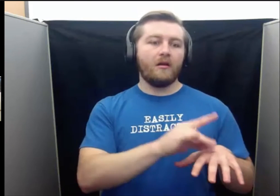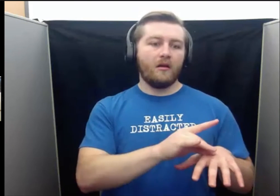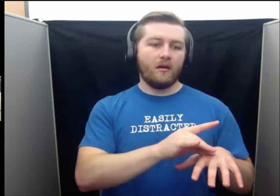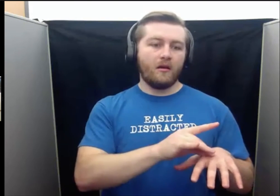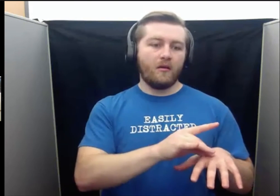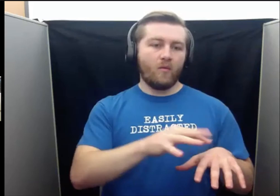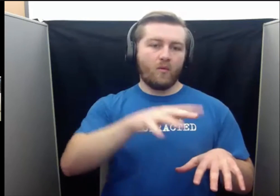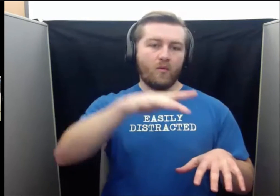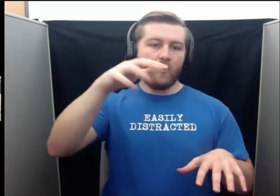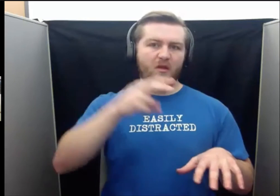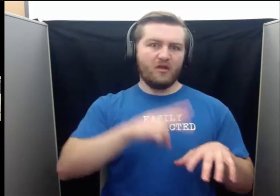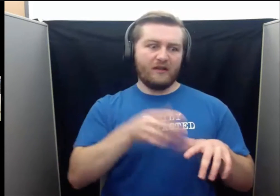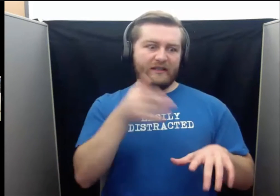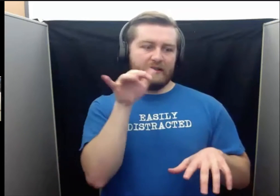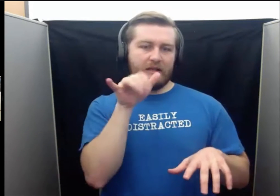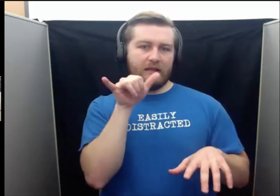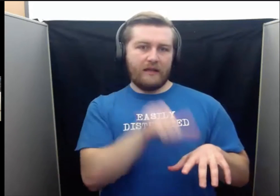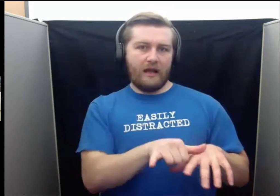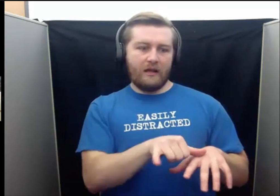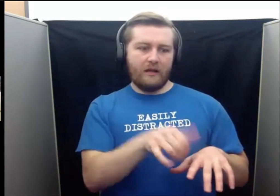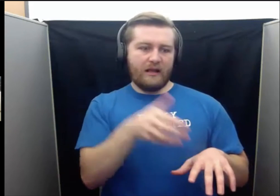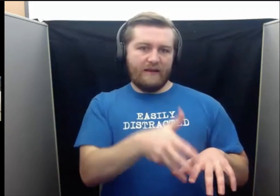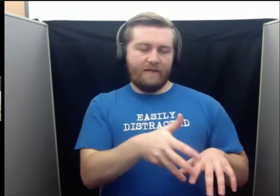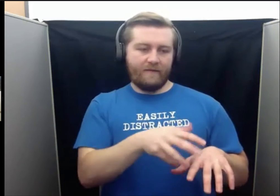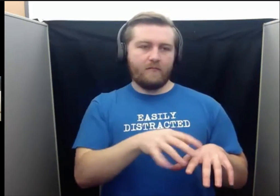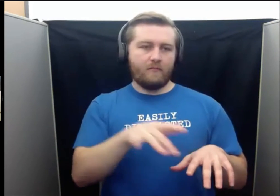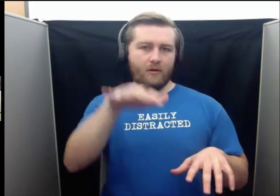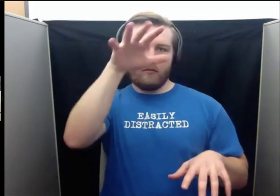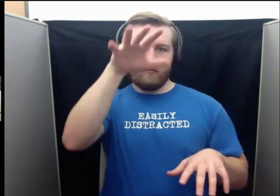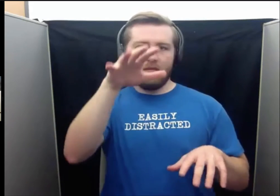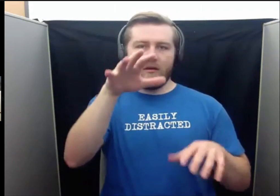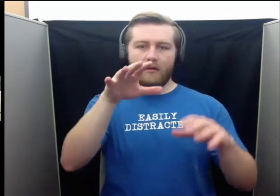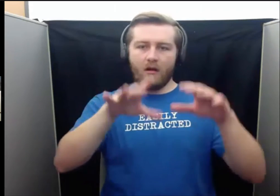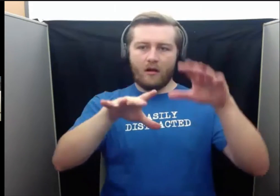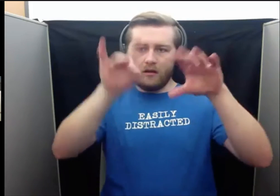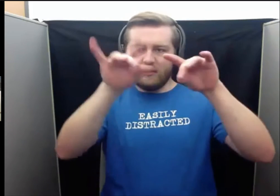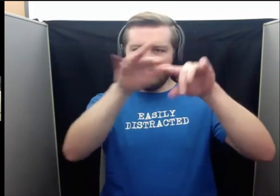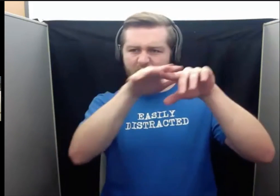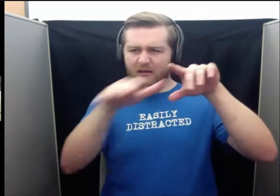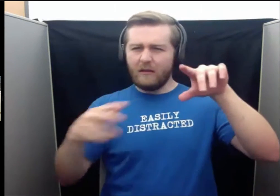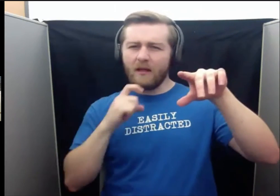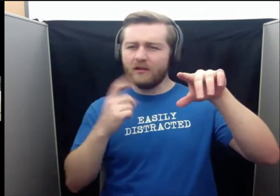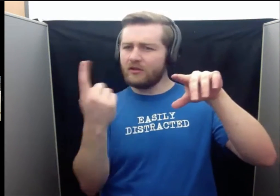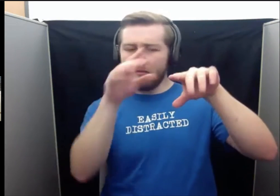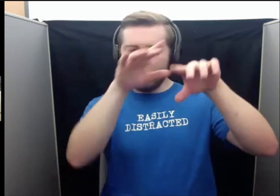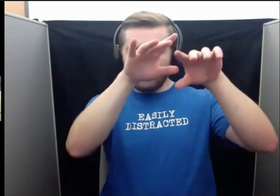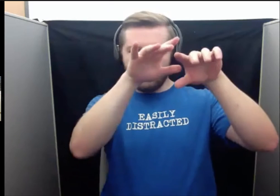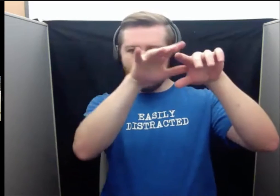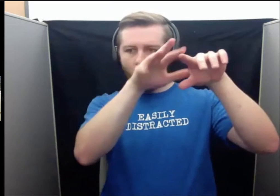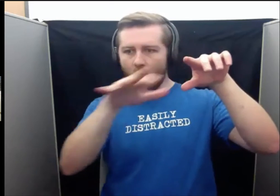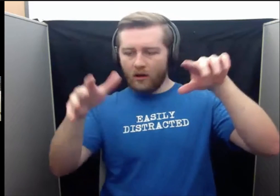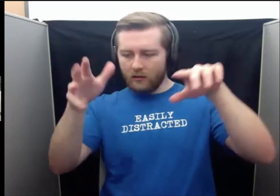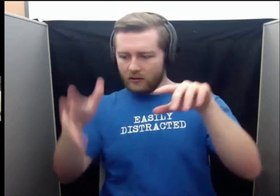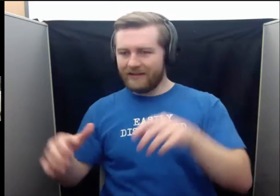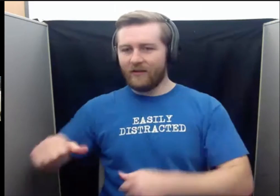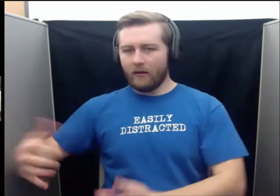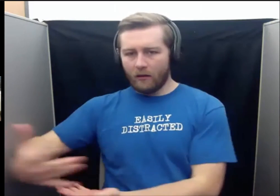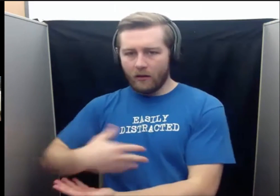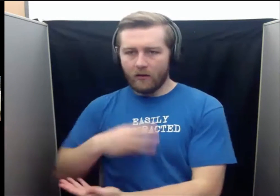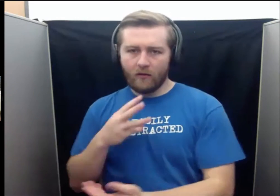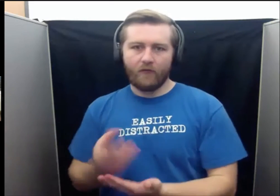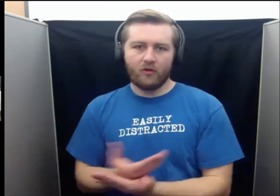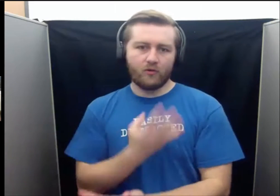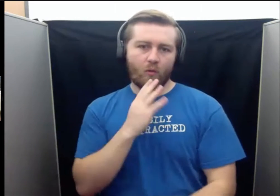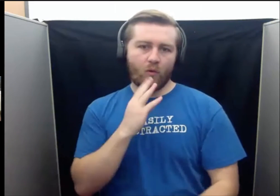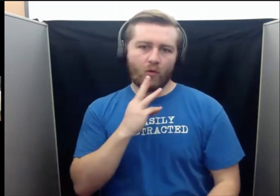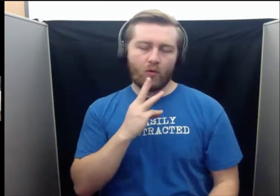the most important thing you need to know about evaporation is it's a cooling process. And we're going to do a little mini lab over